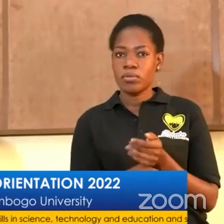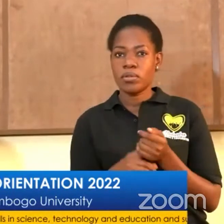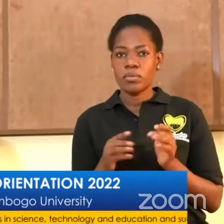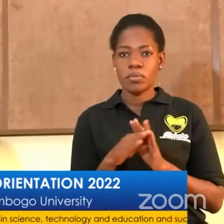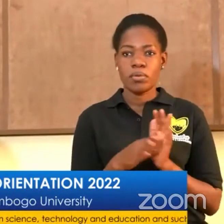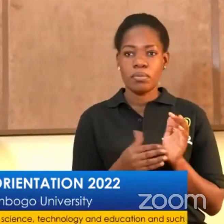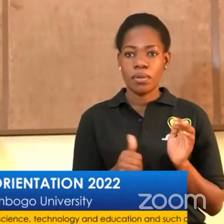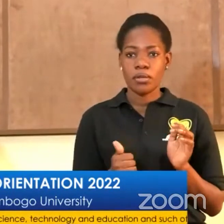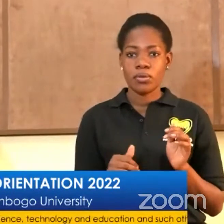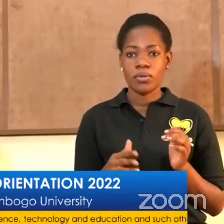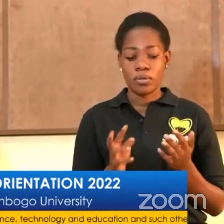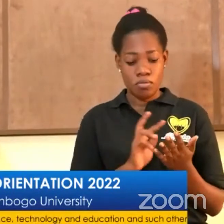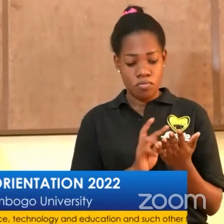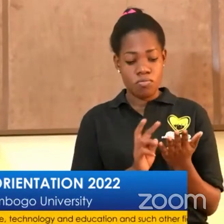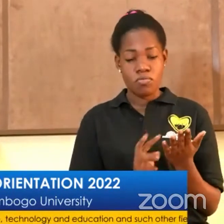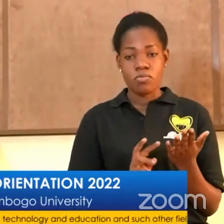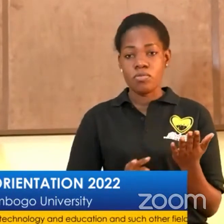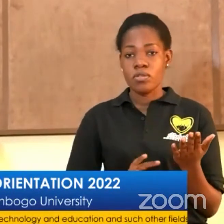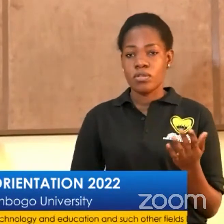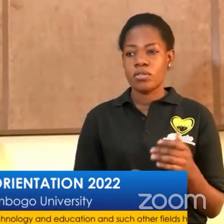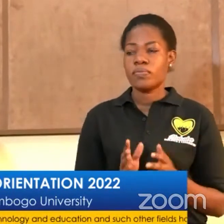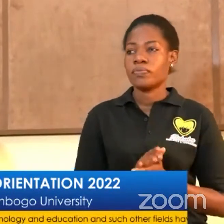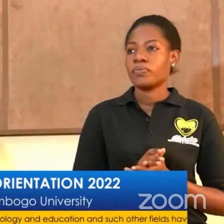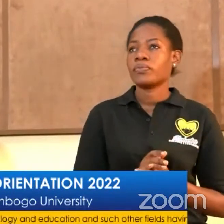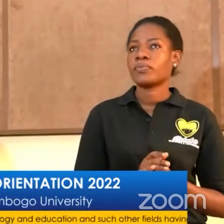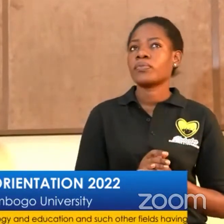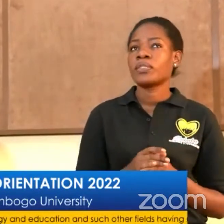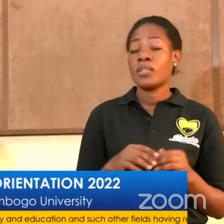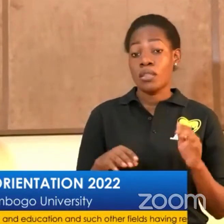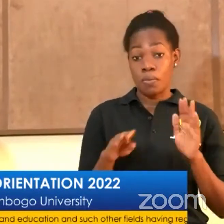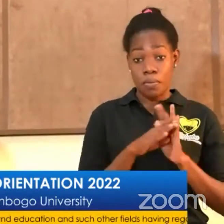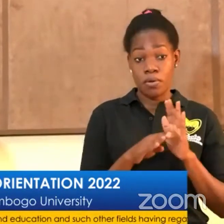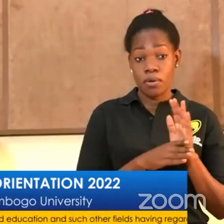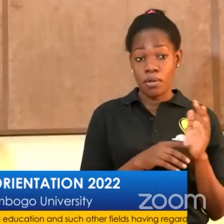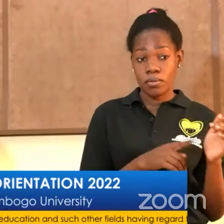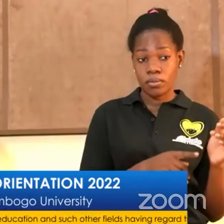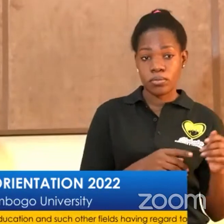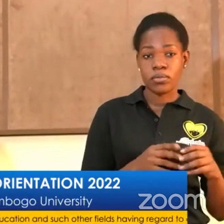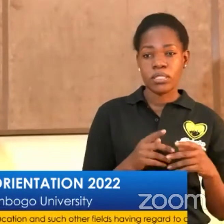you. And the whole program will be running from Monday